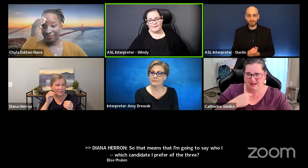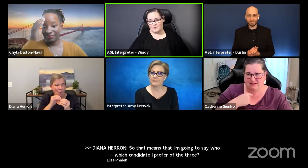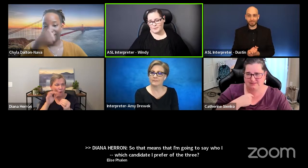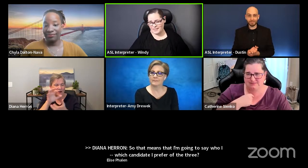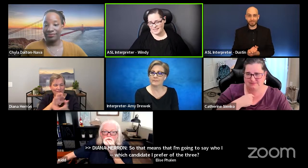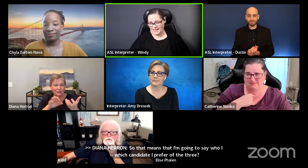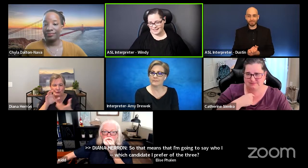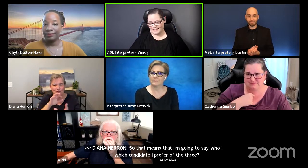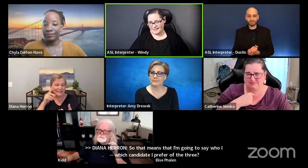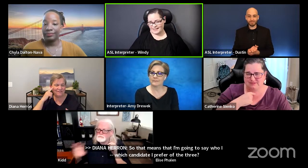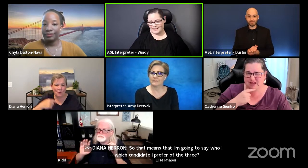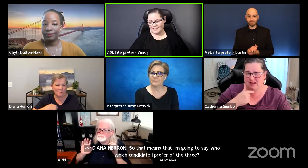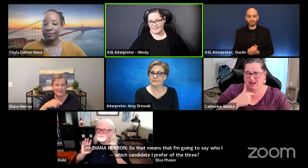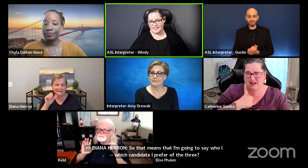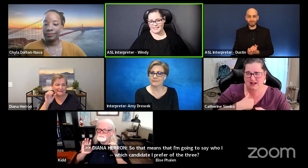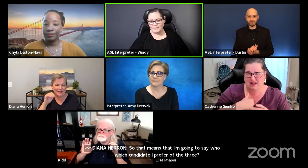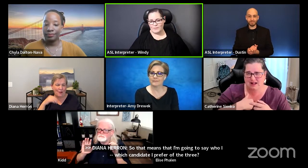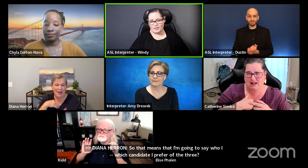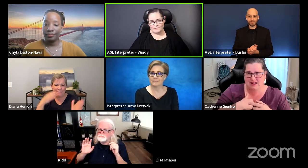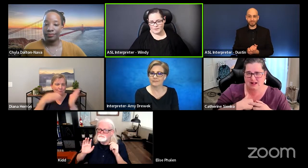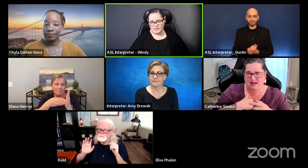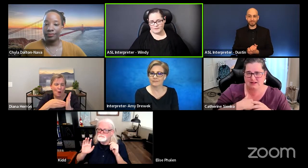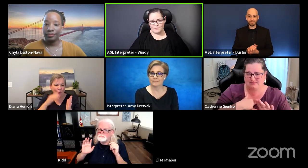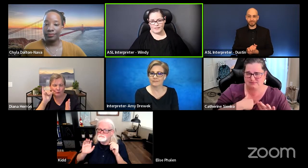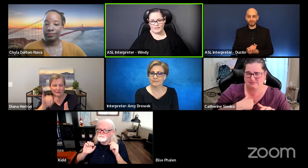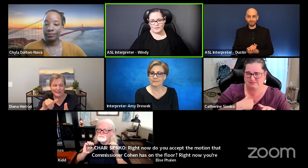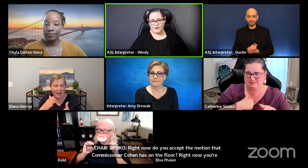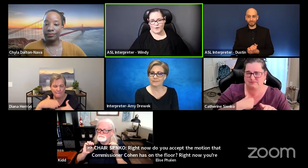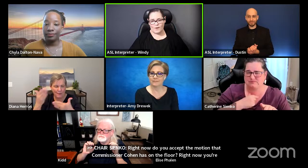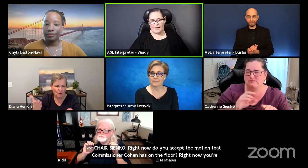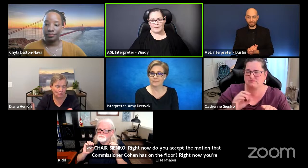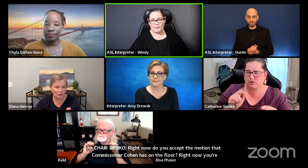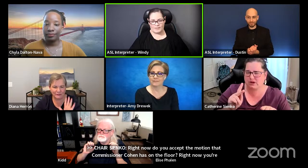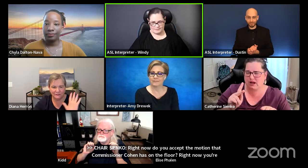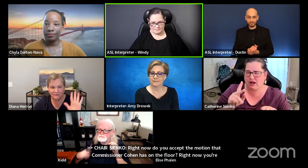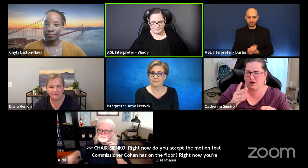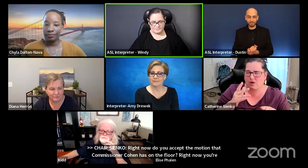I'm uncomfortable with that. I think it's still more confusing for me, so I oppose it.